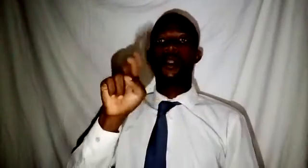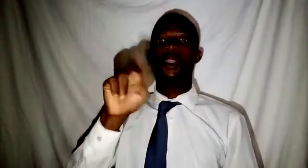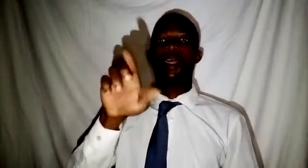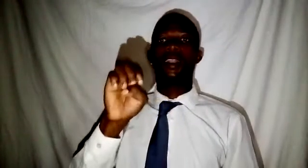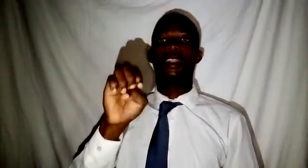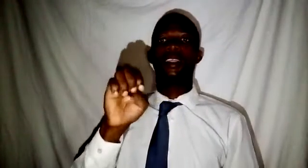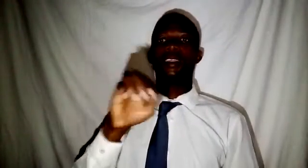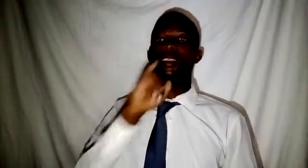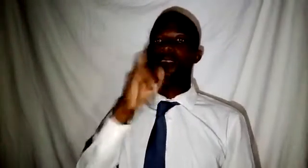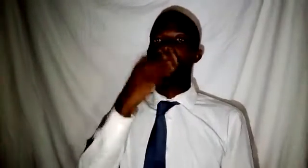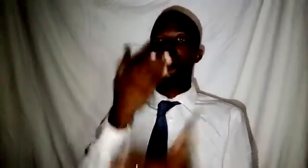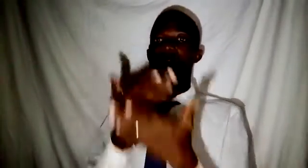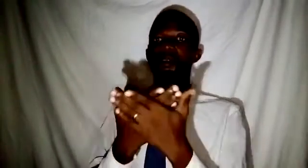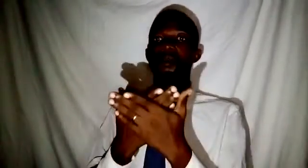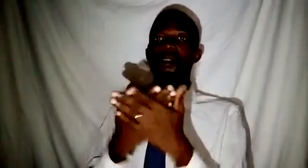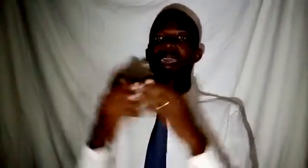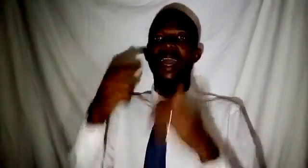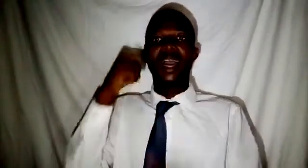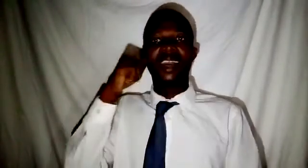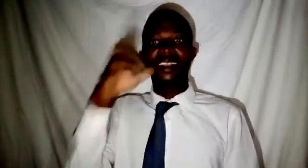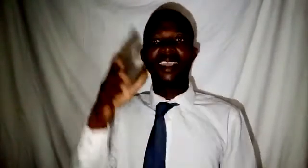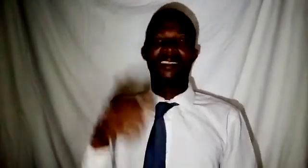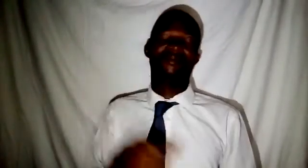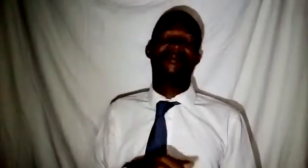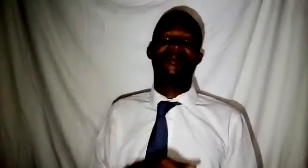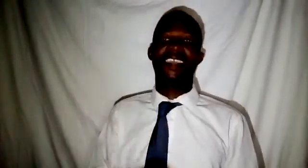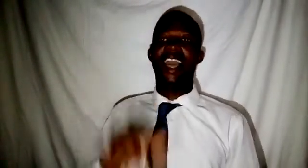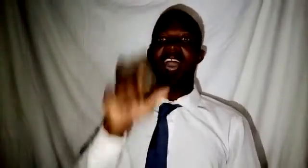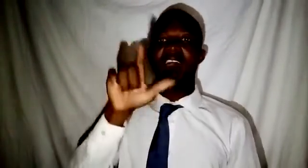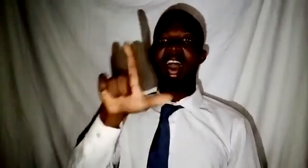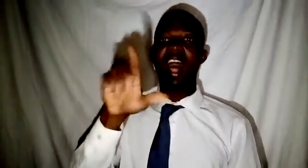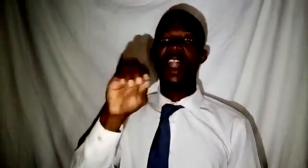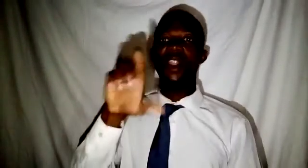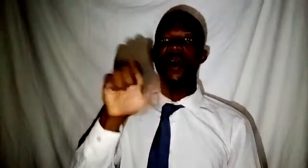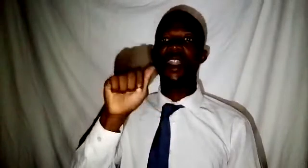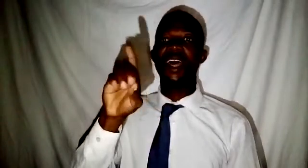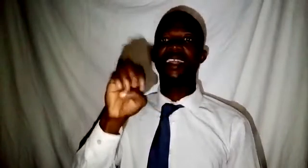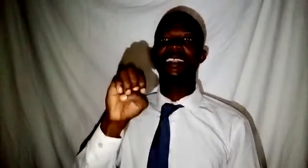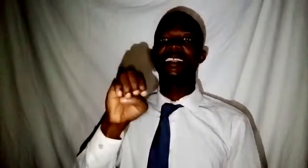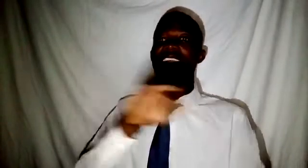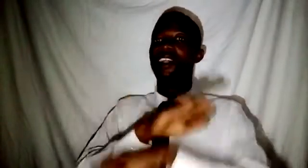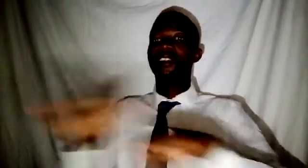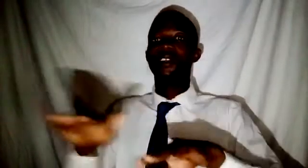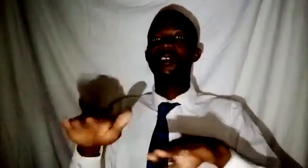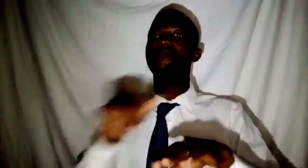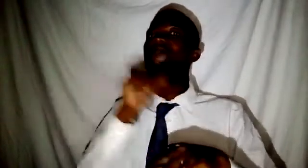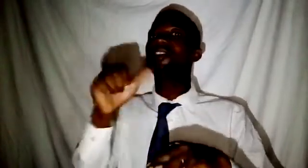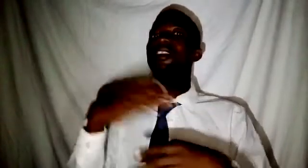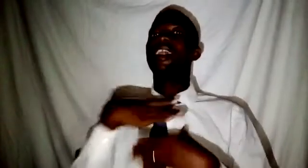A state of being. Lolade does not like to walk. A negative